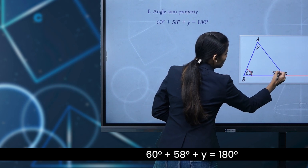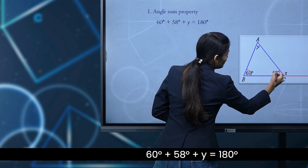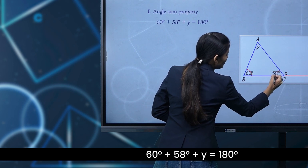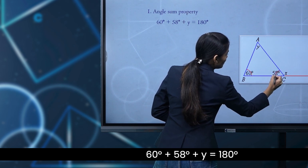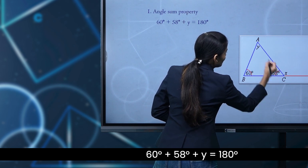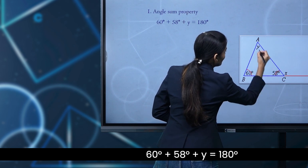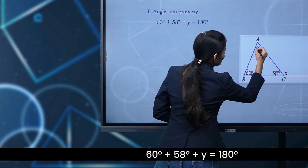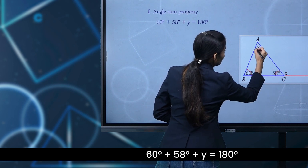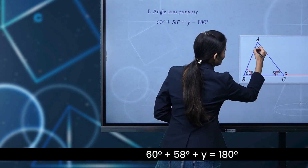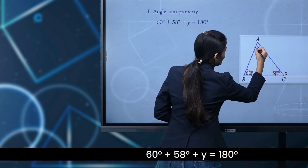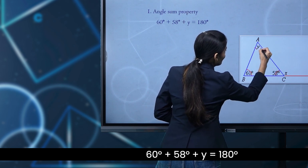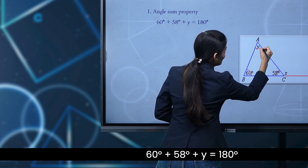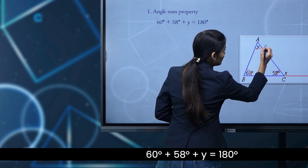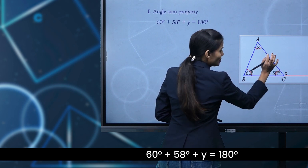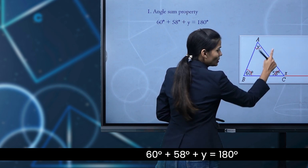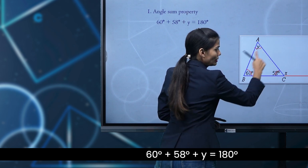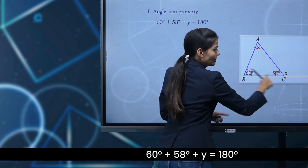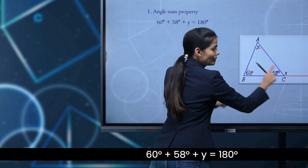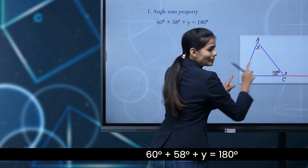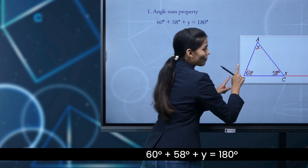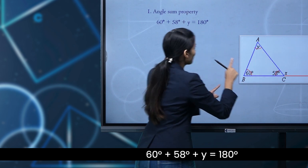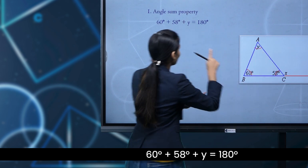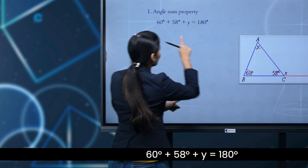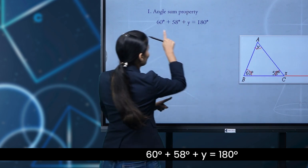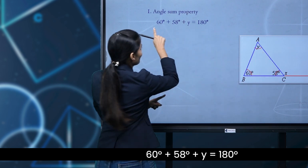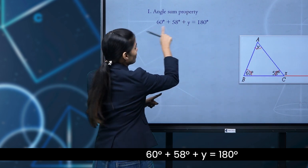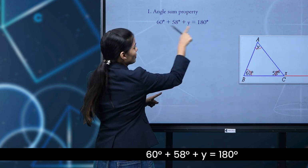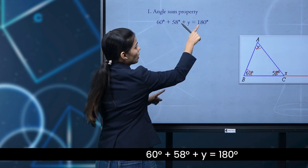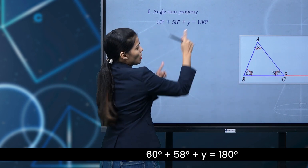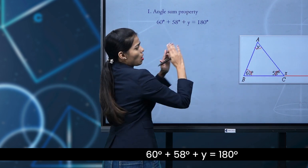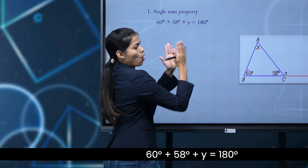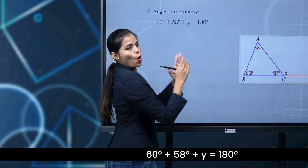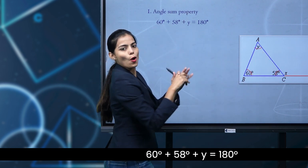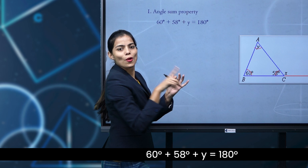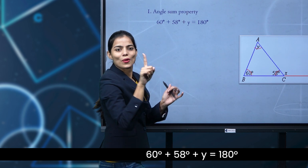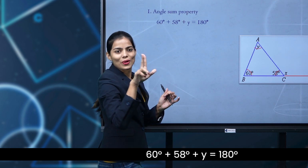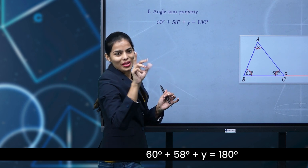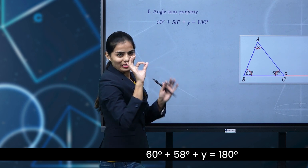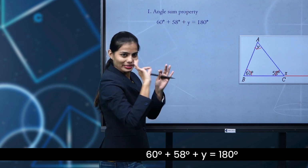degree.